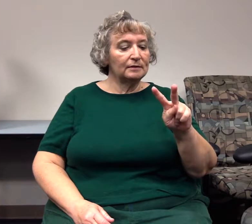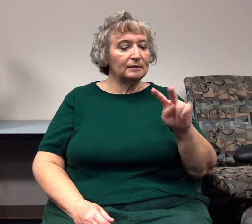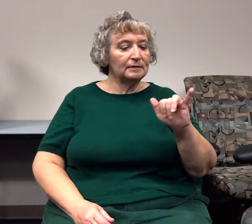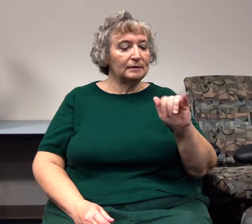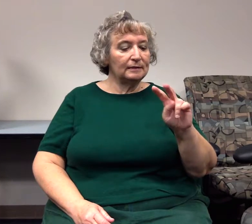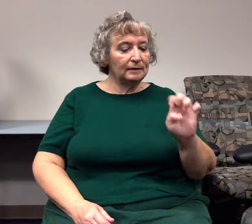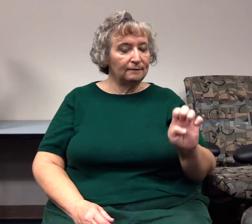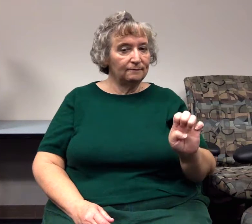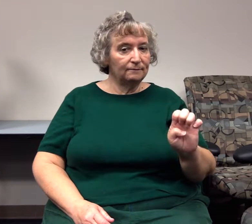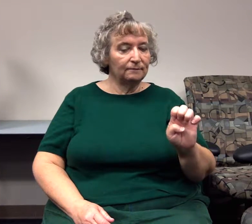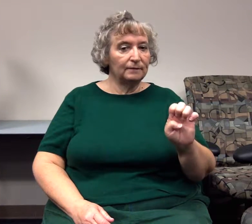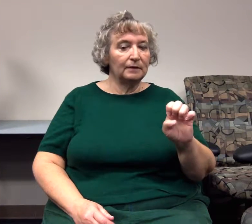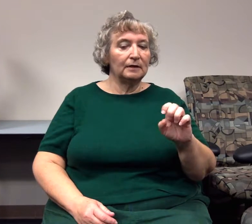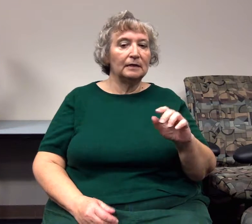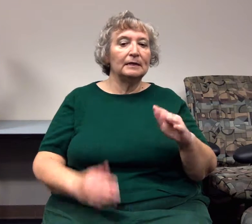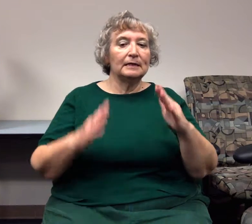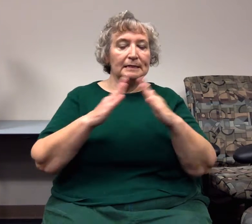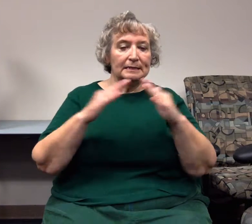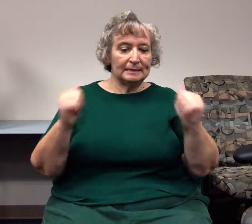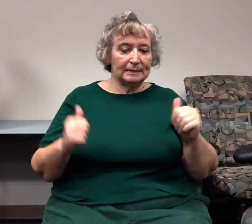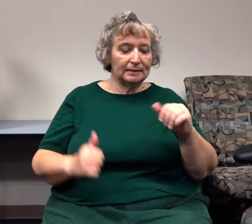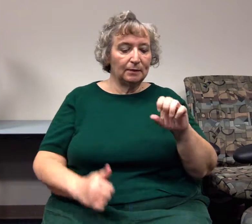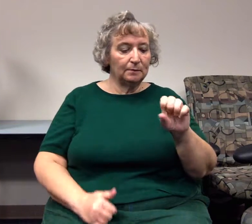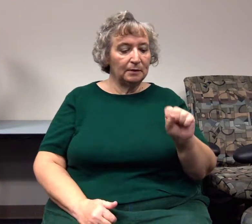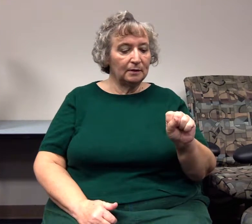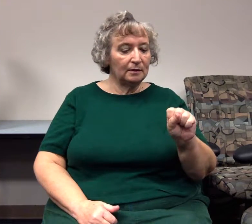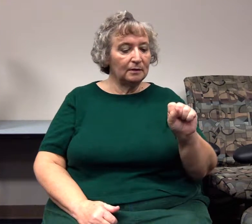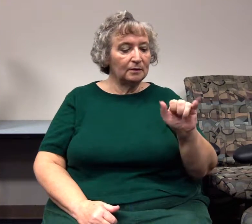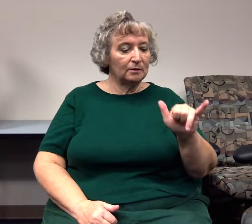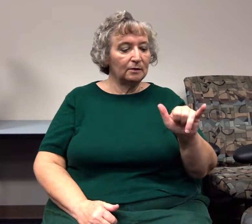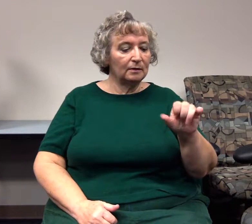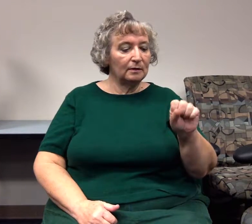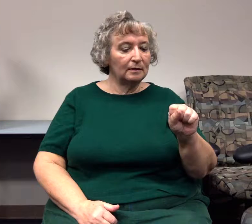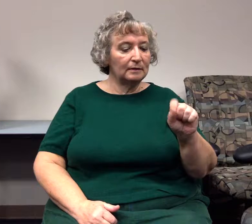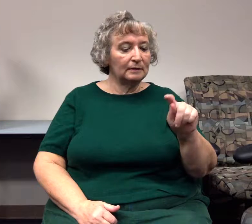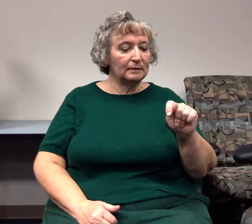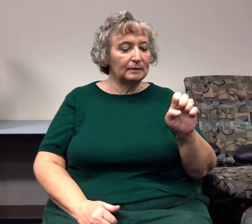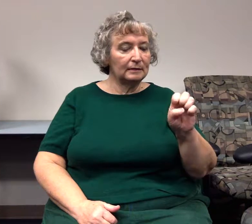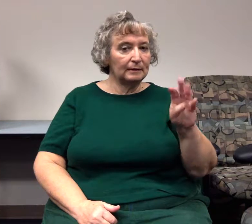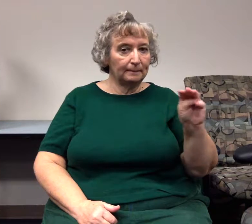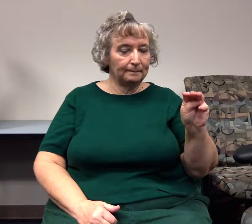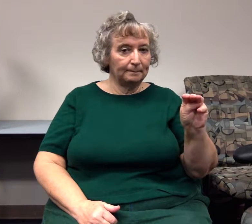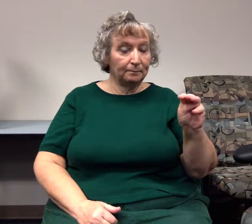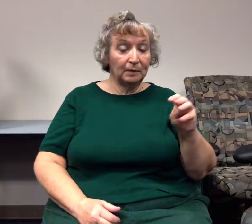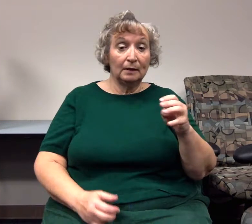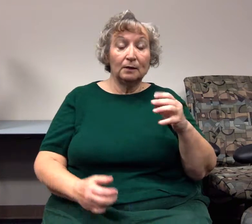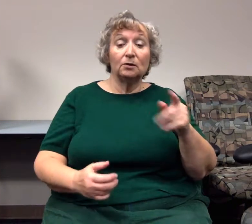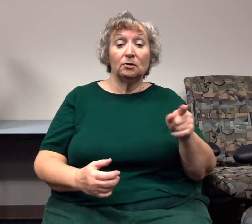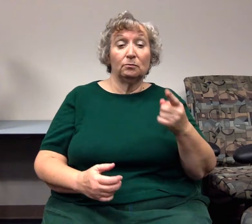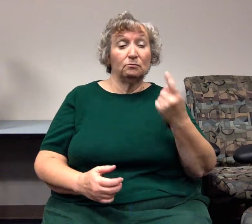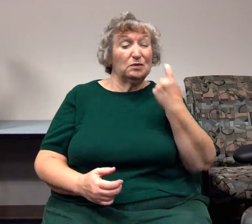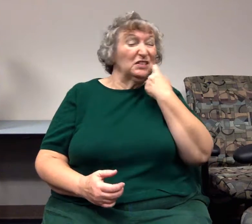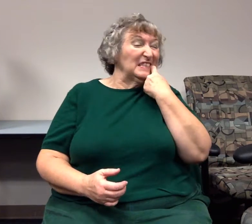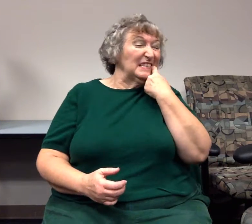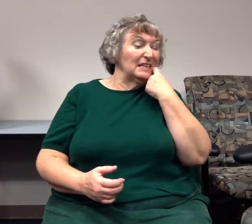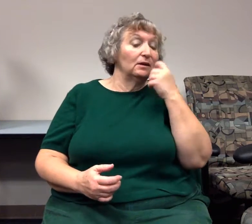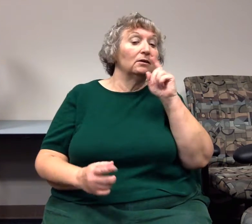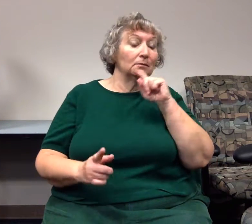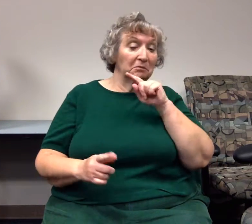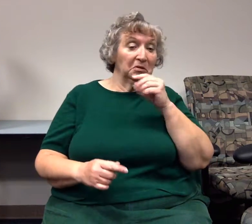And when you went to lunch today, you were eating that terrific pizza, and you took a bite, and then you